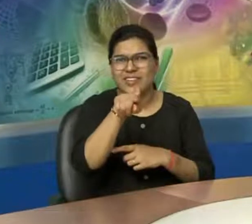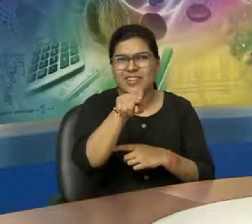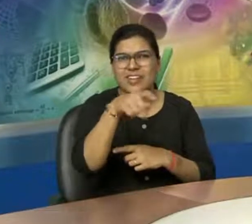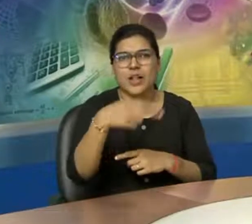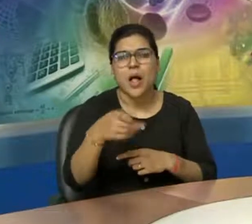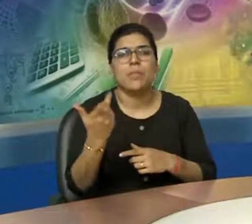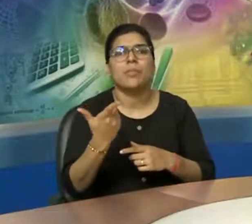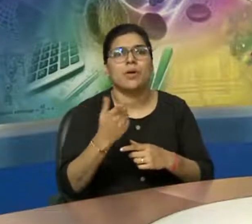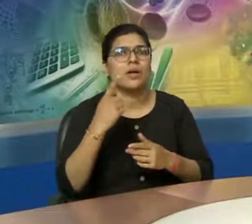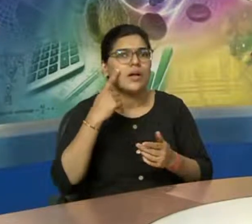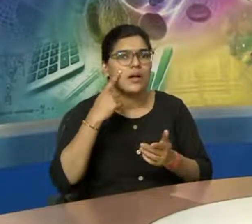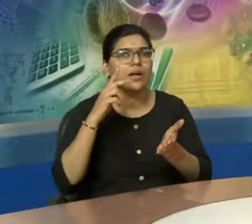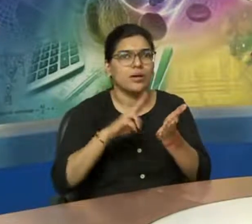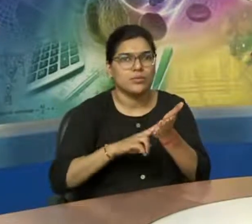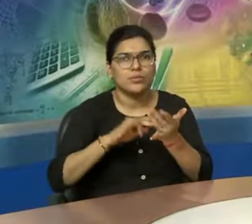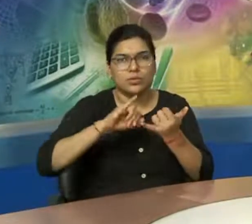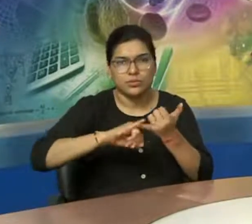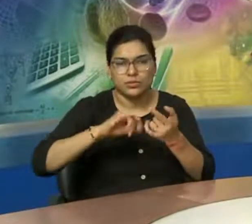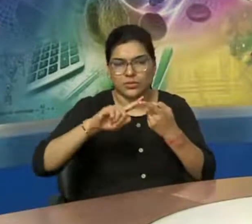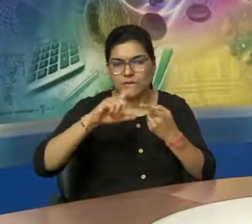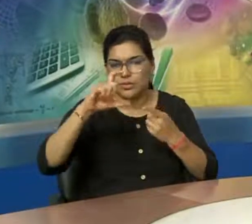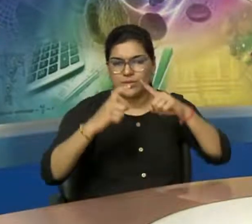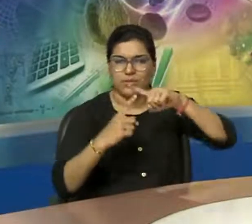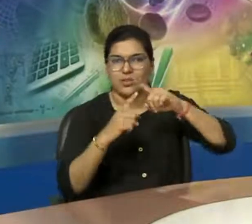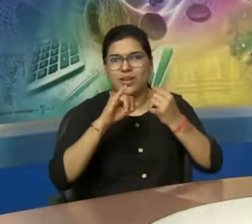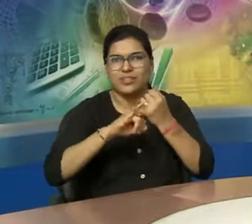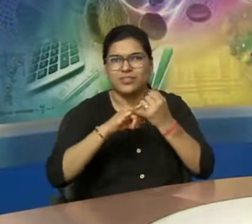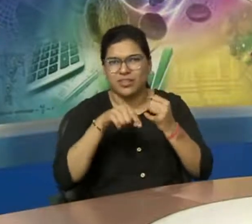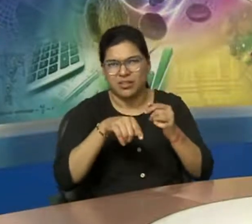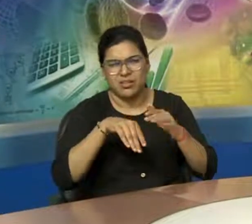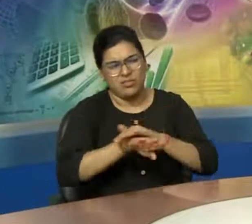In this, tree is a habitat of several insects,